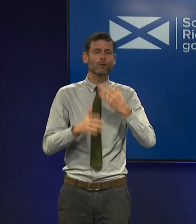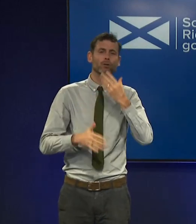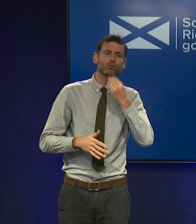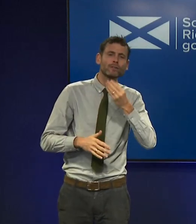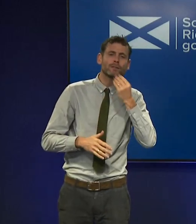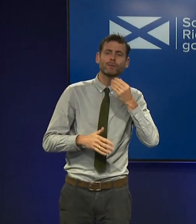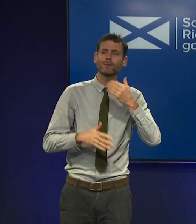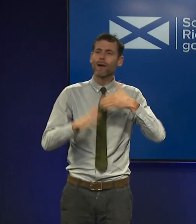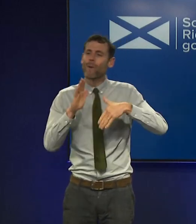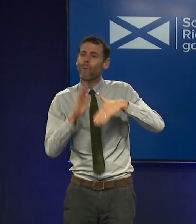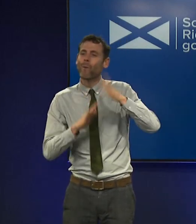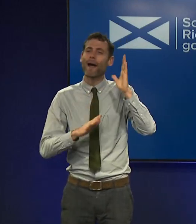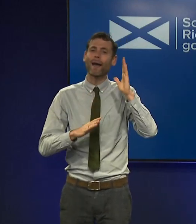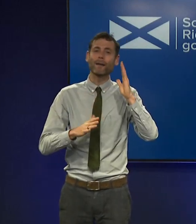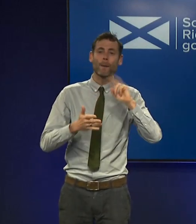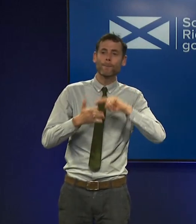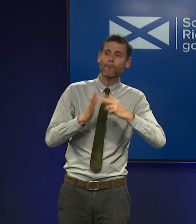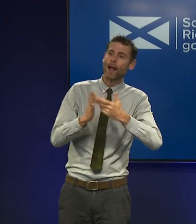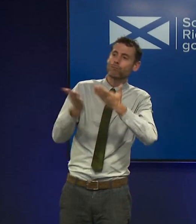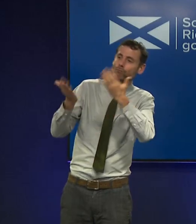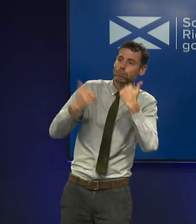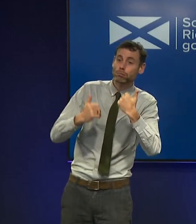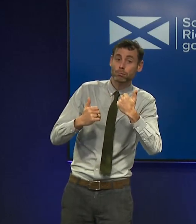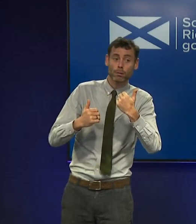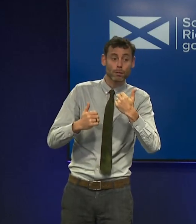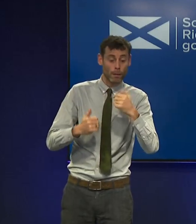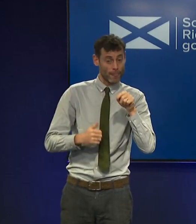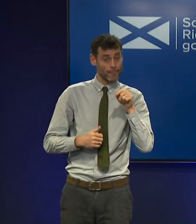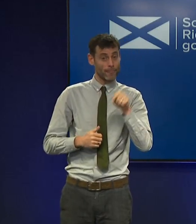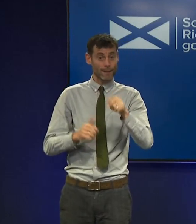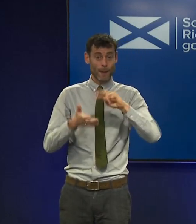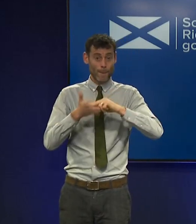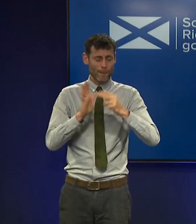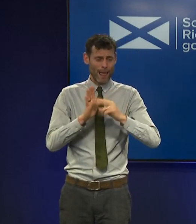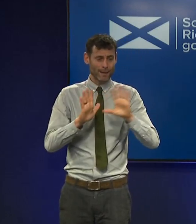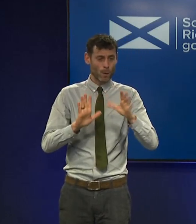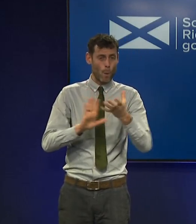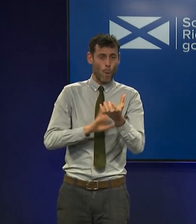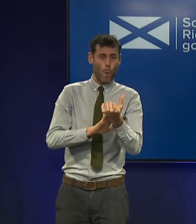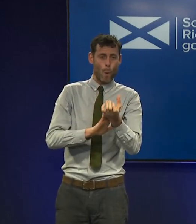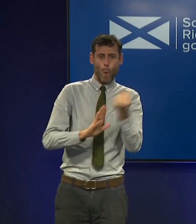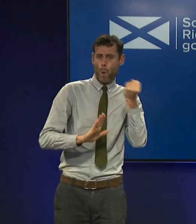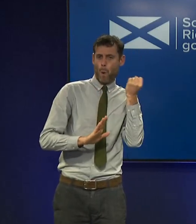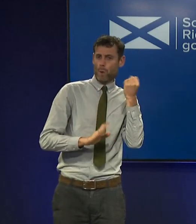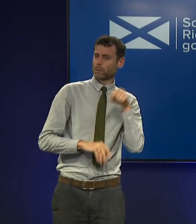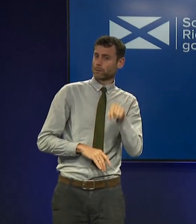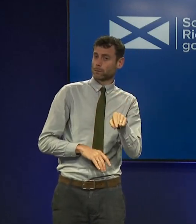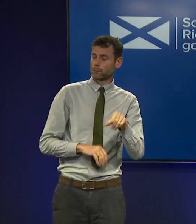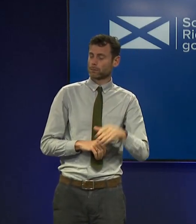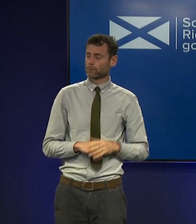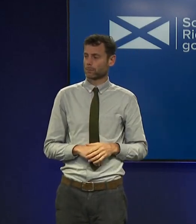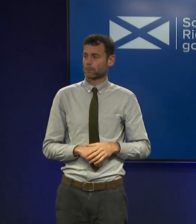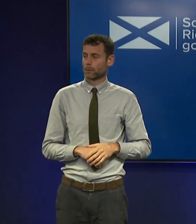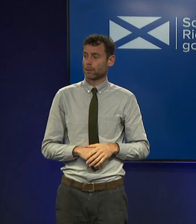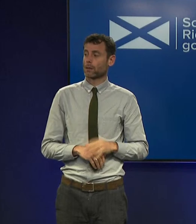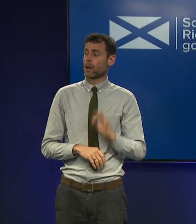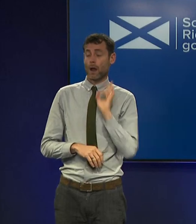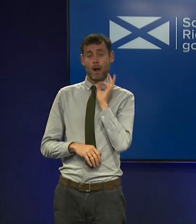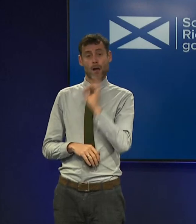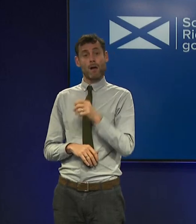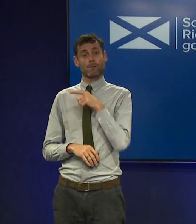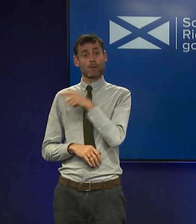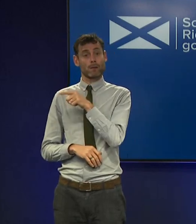plans on hold? And can I ask you, Gregor, do we know if anybody's died after contracting the Omicron